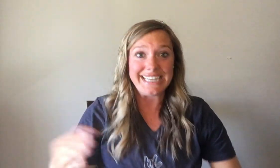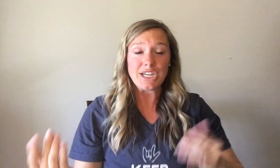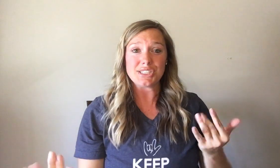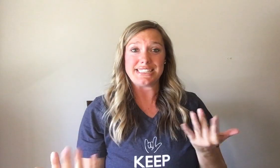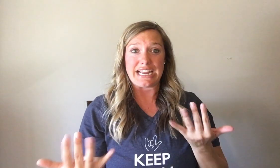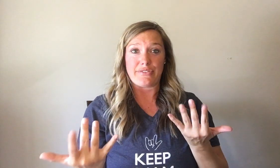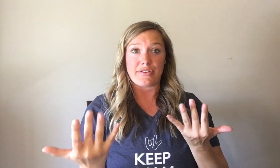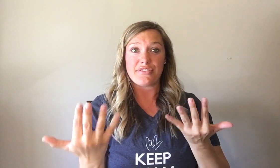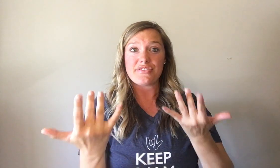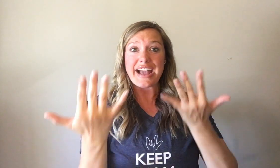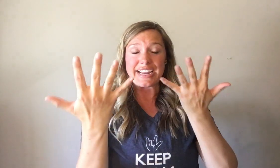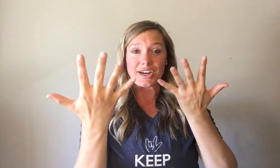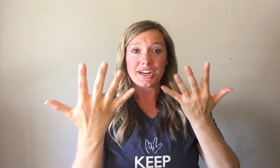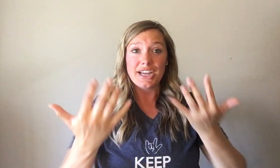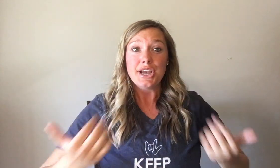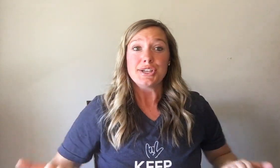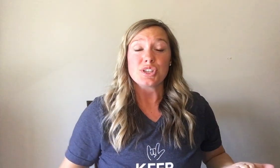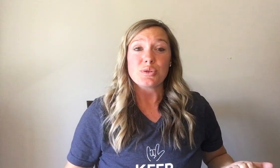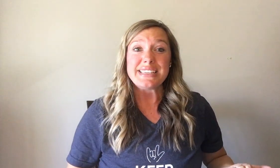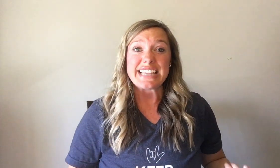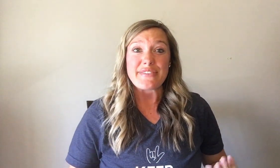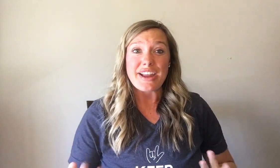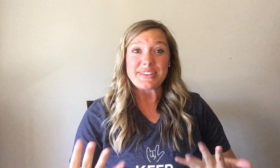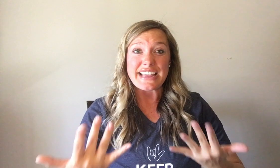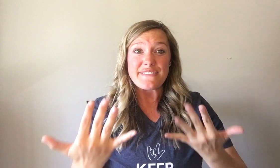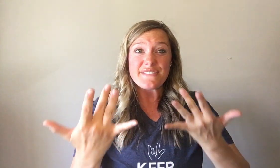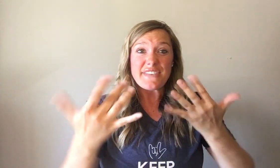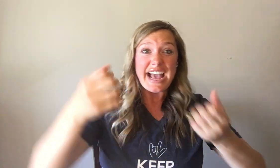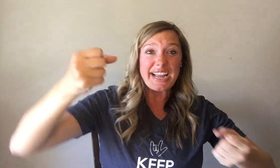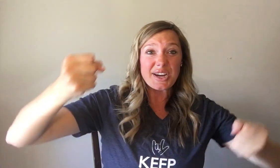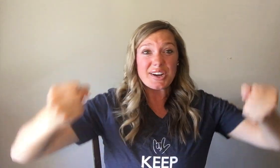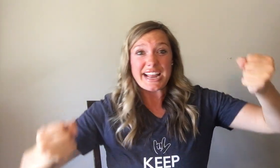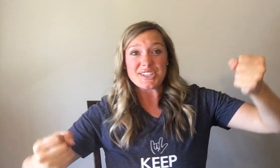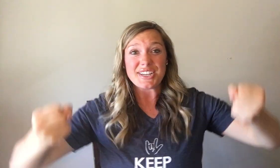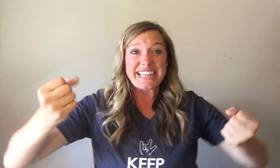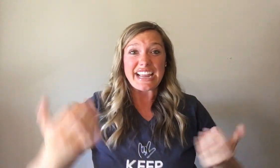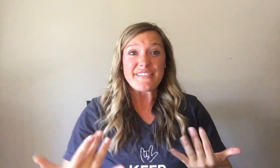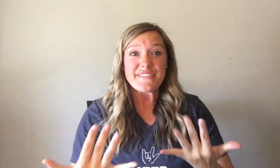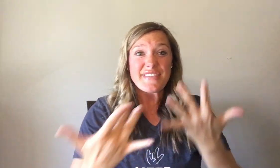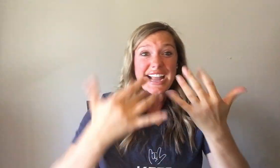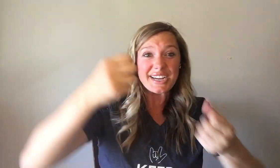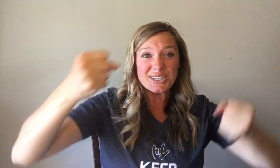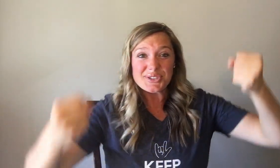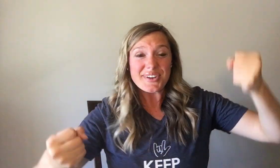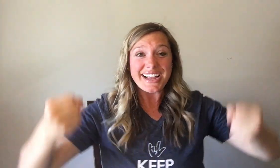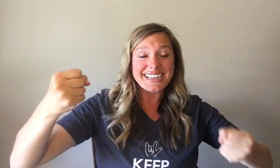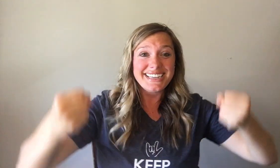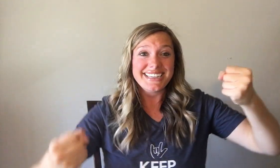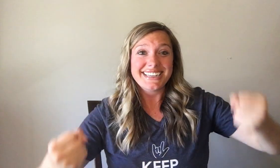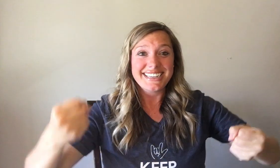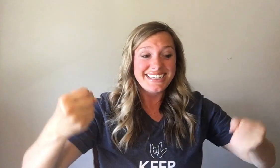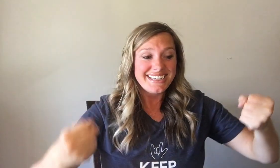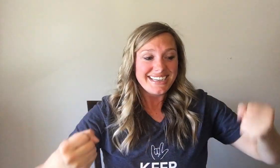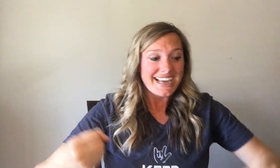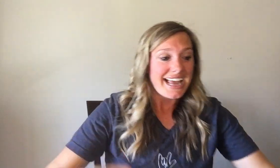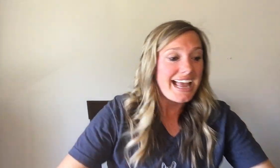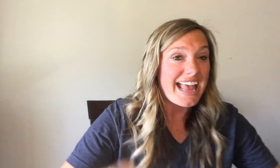here's a sign for fire. So when we say fire, we say fire engine, like a fire truck. And